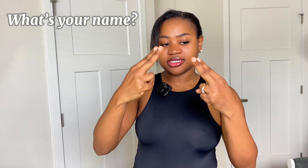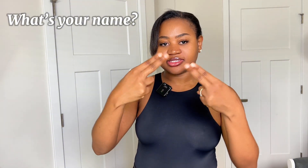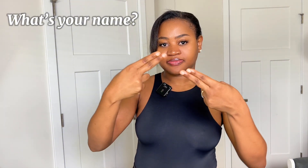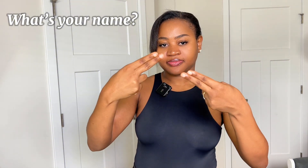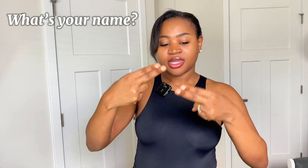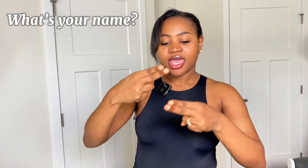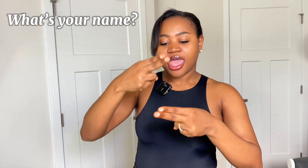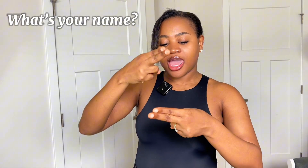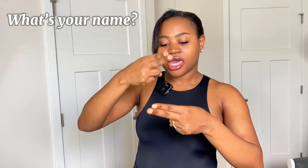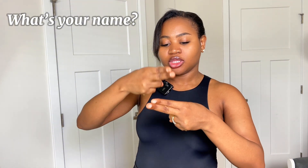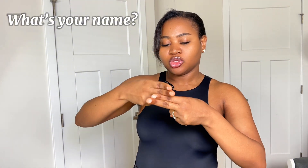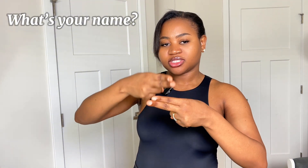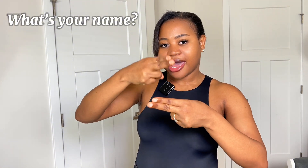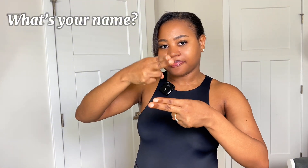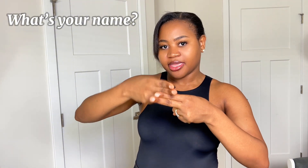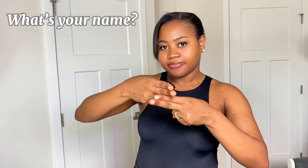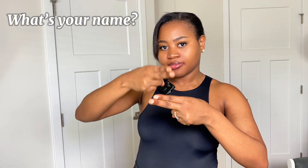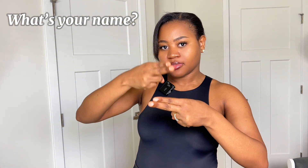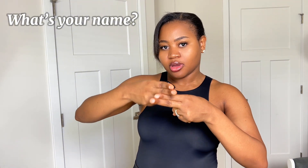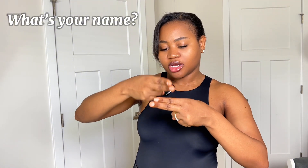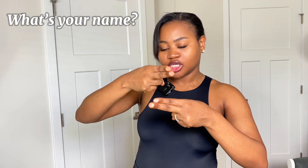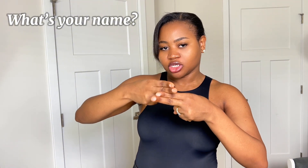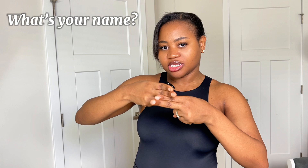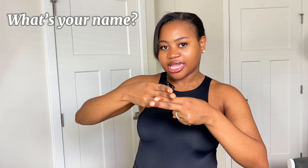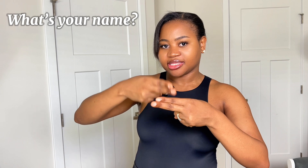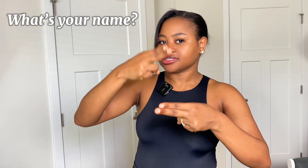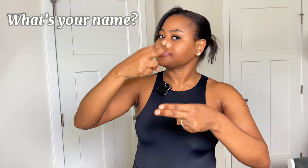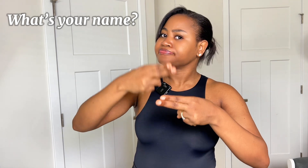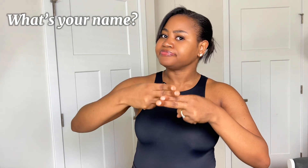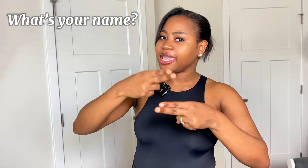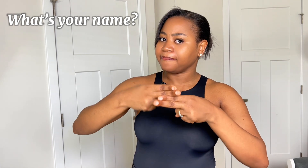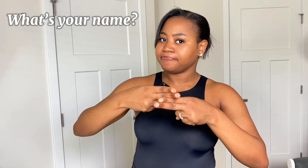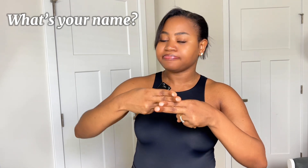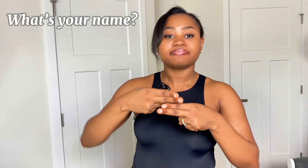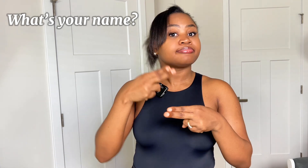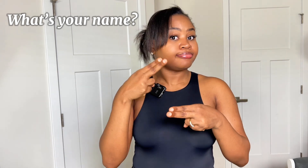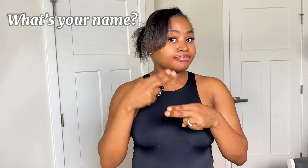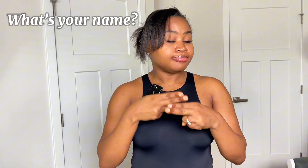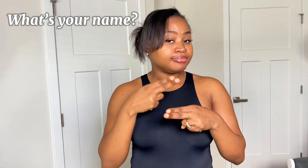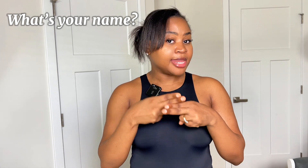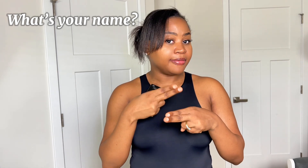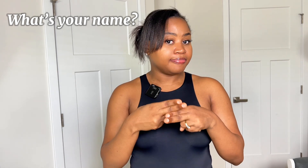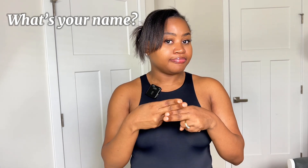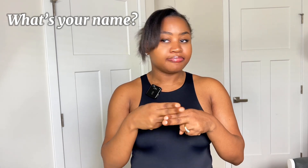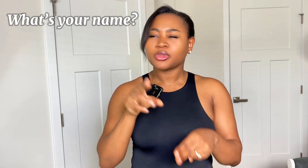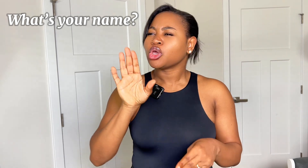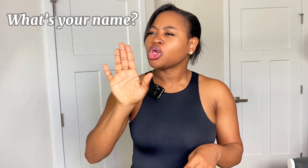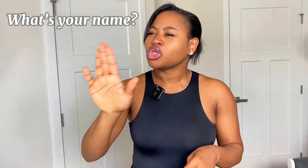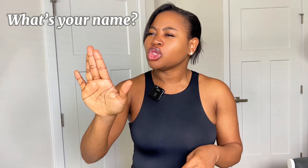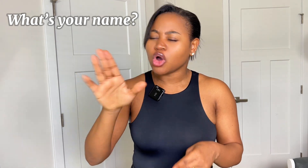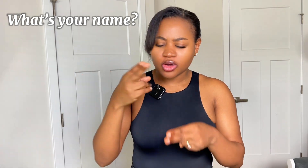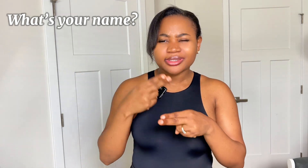this. And you tap them on each other like this. Name. Name. Your